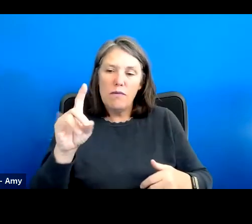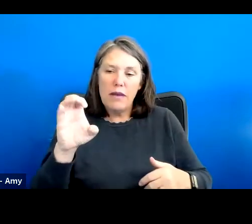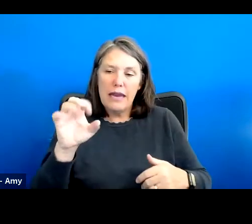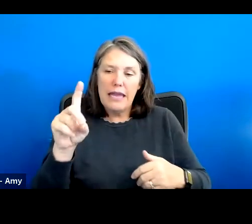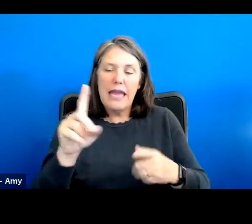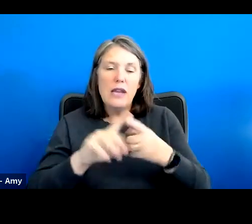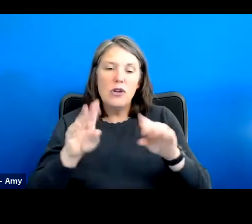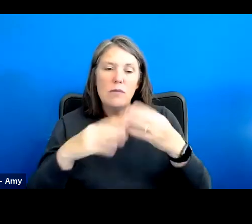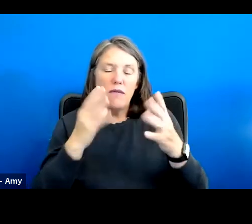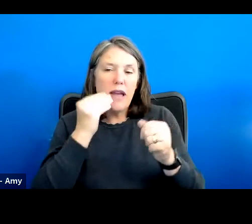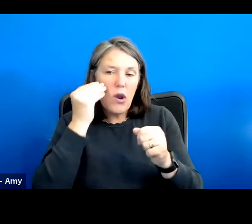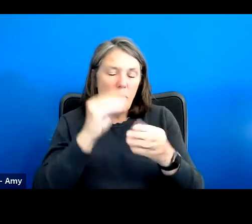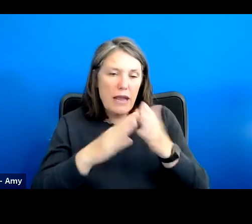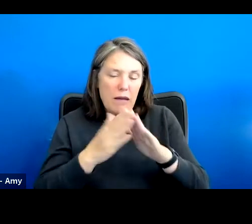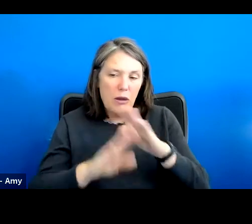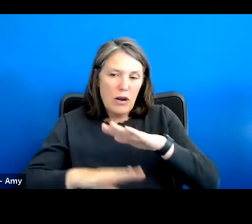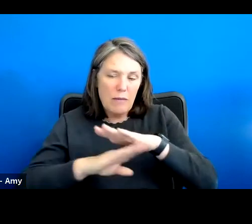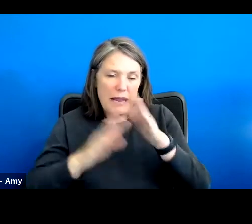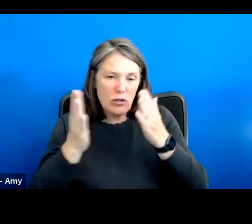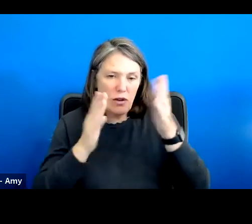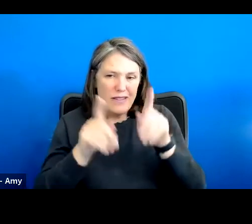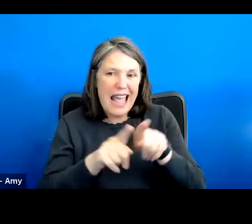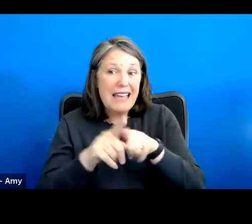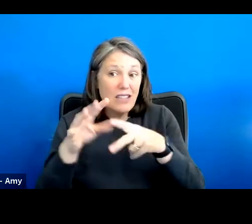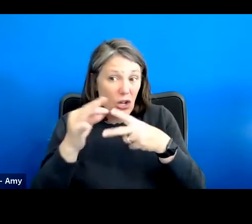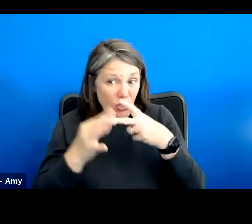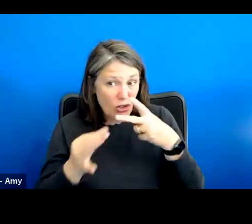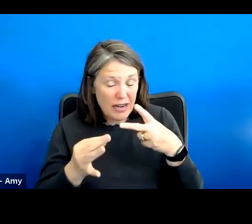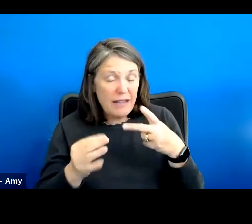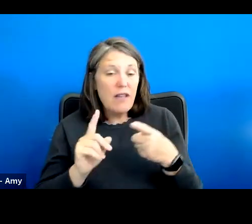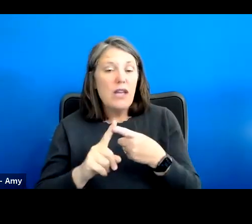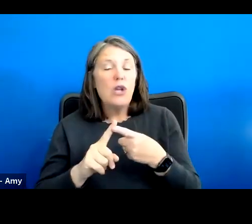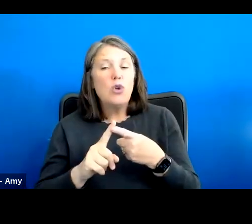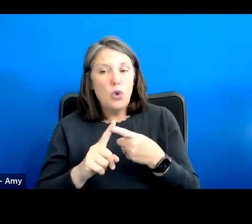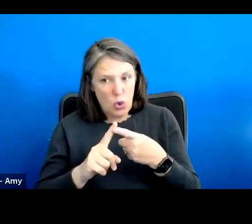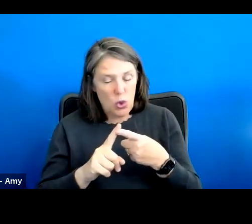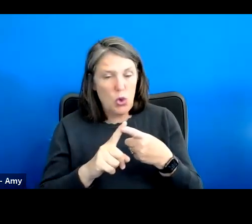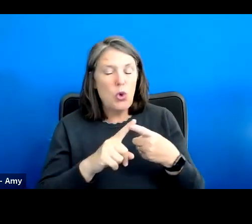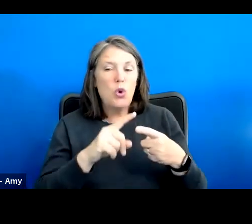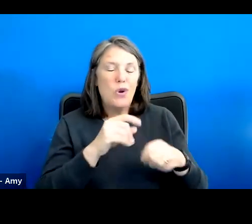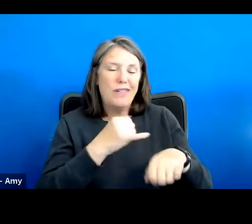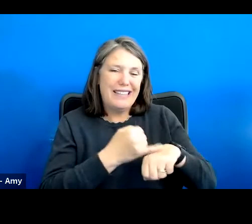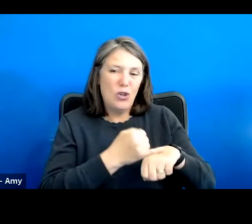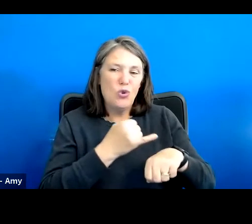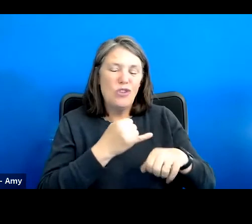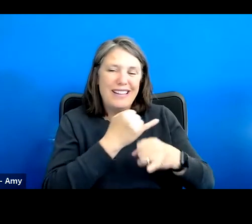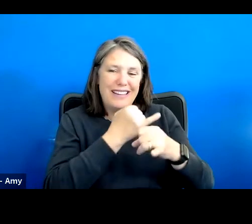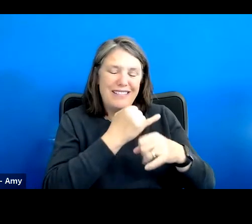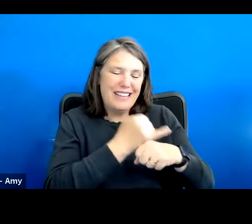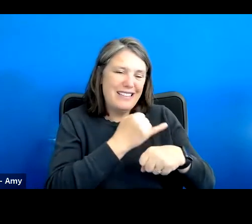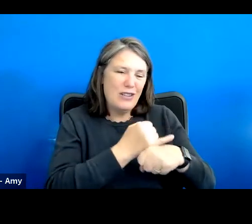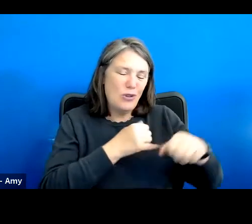to provide home and community-based services as an alternative to institutional placement. We